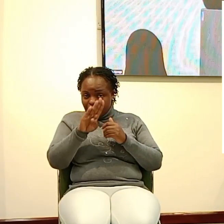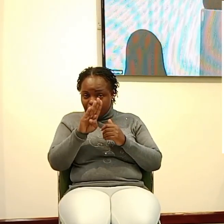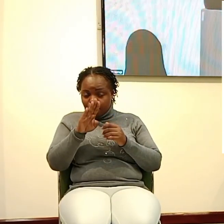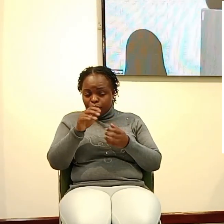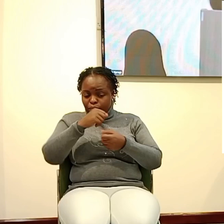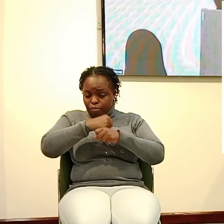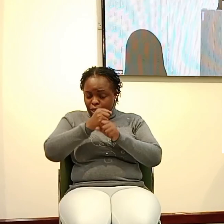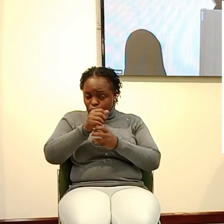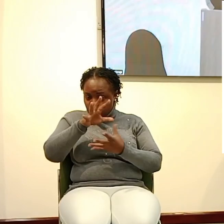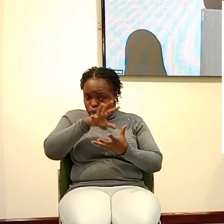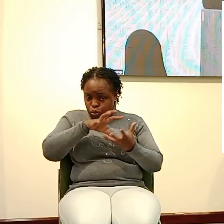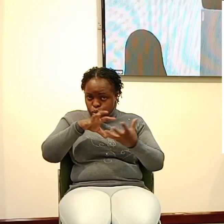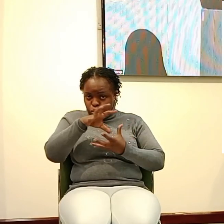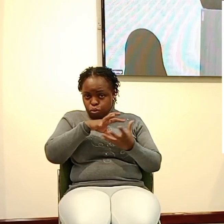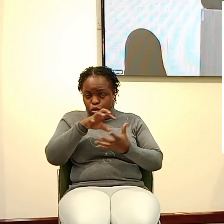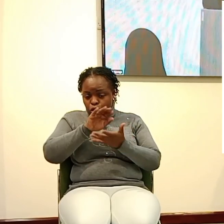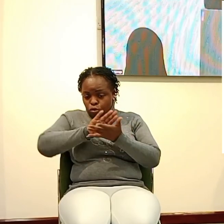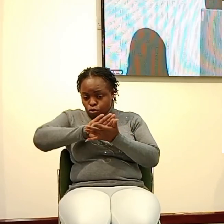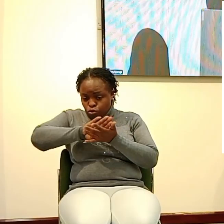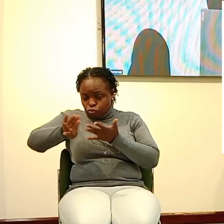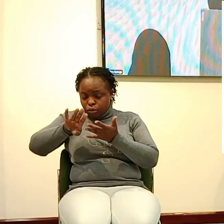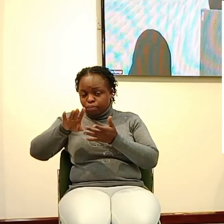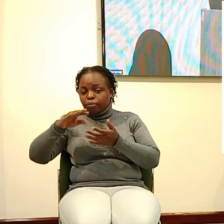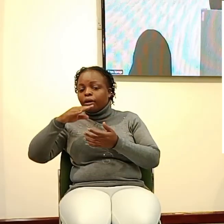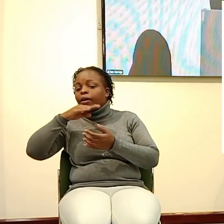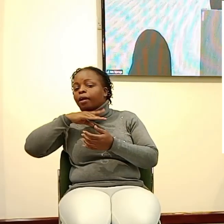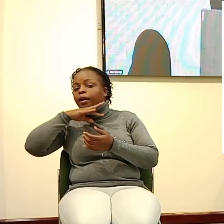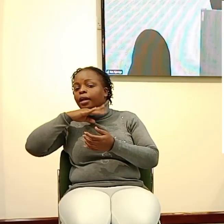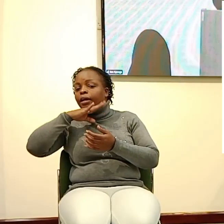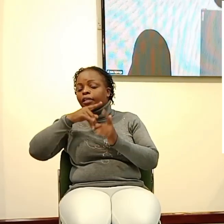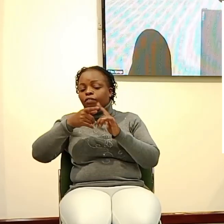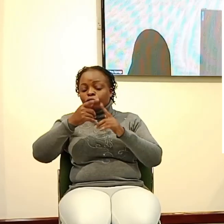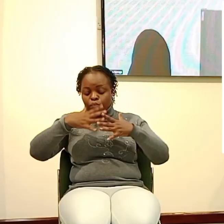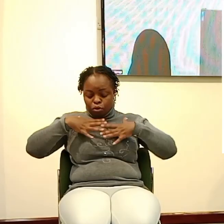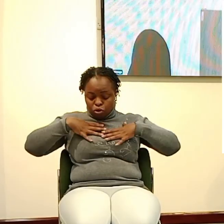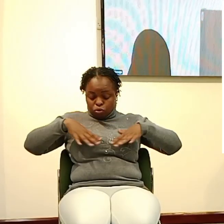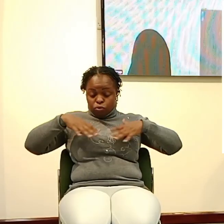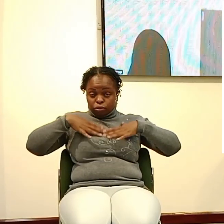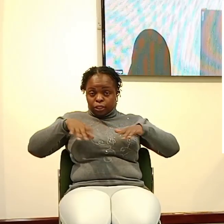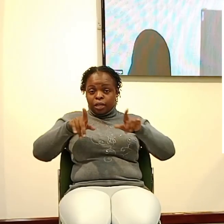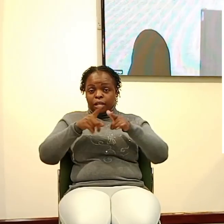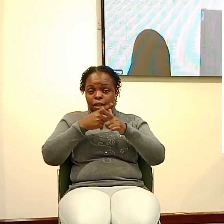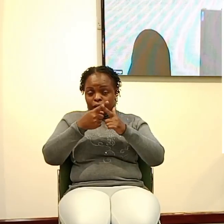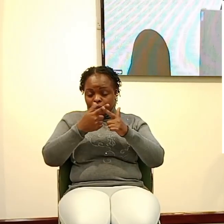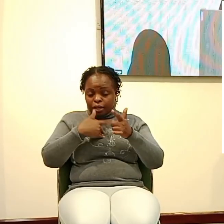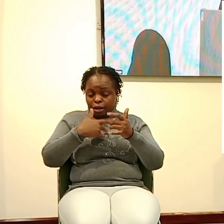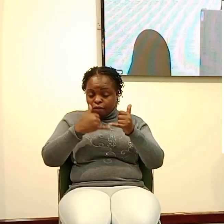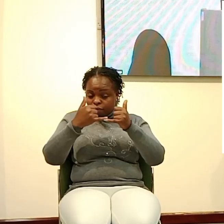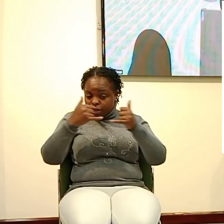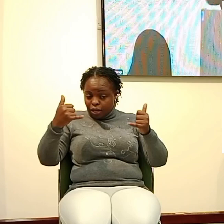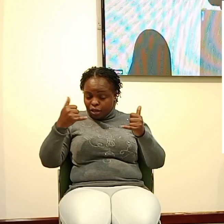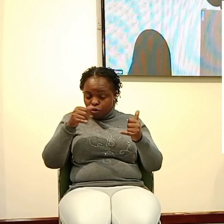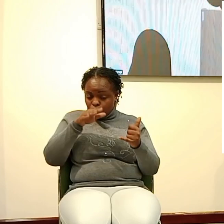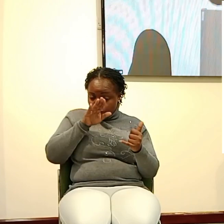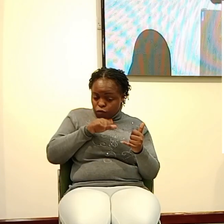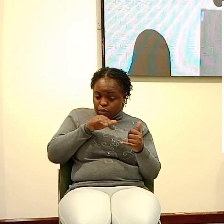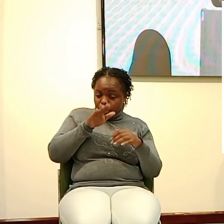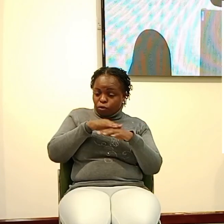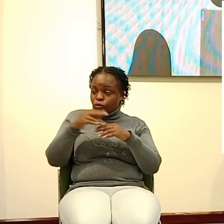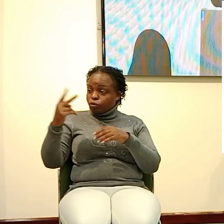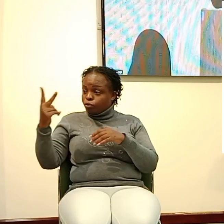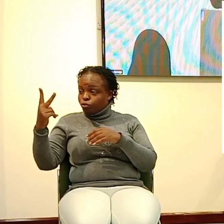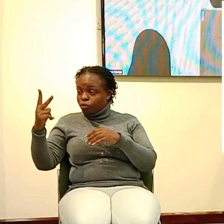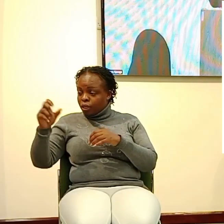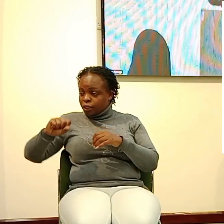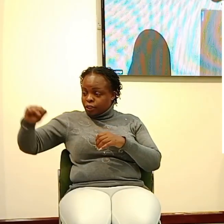and releasing the dirt from the clothes. And then they have a line of women on either side with